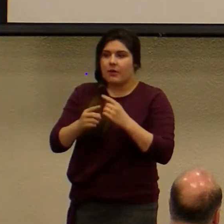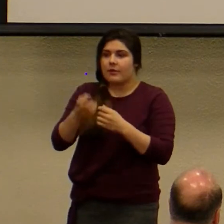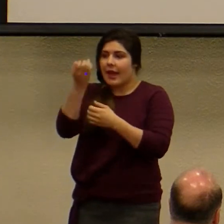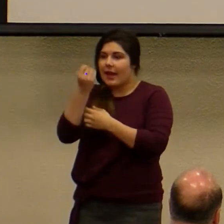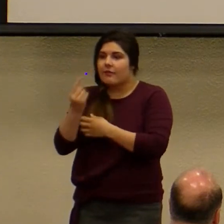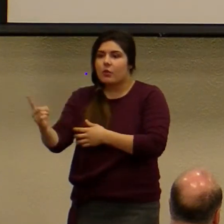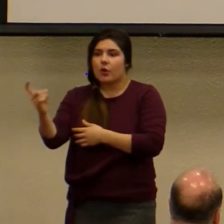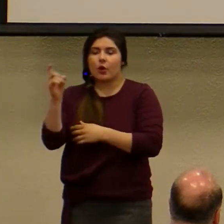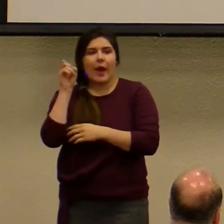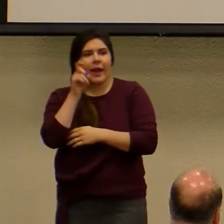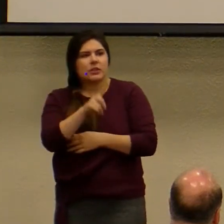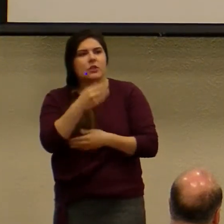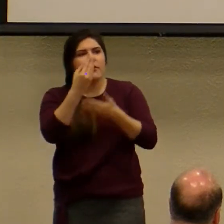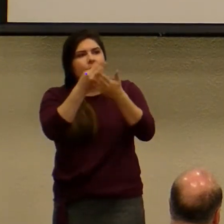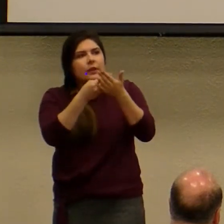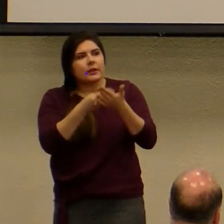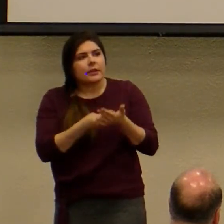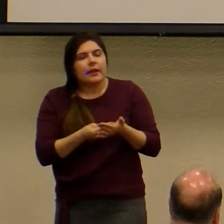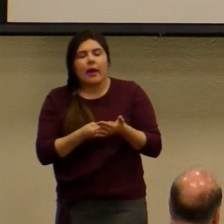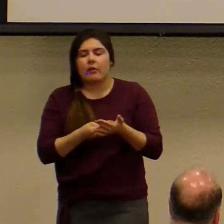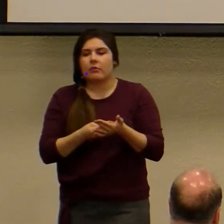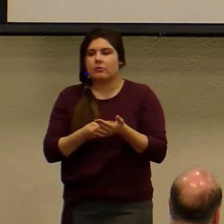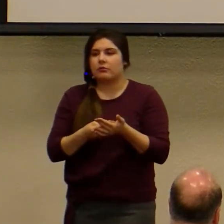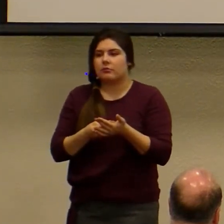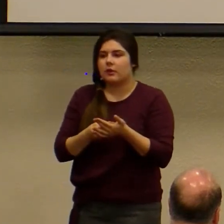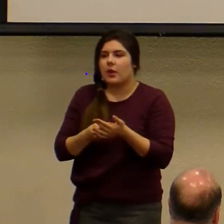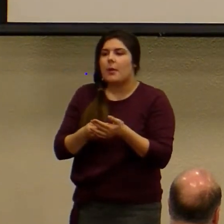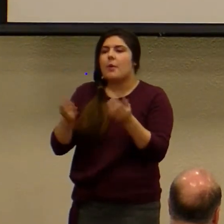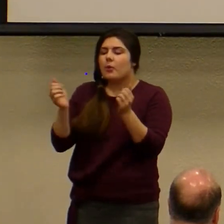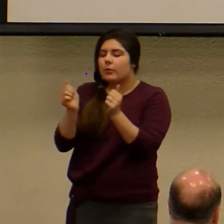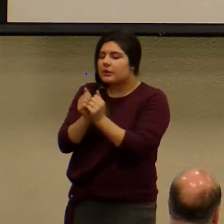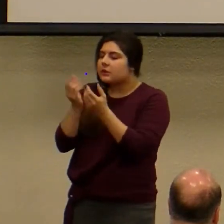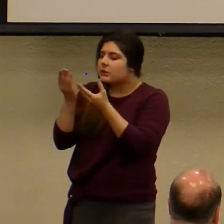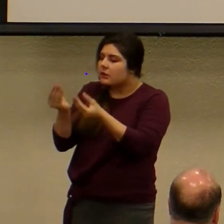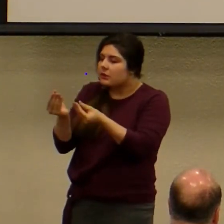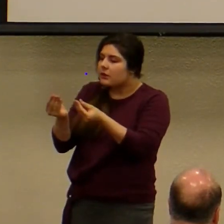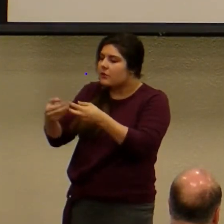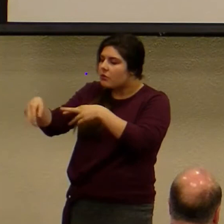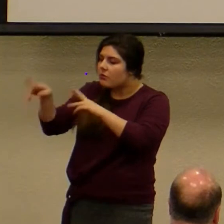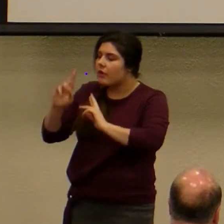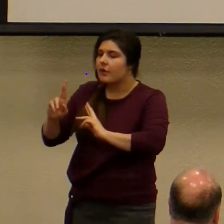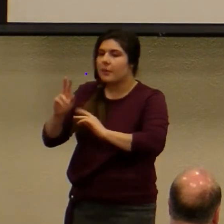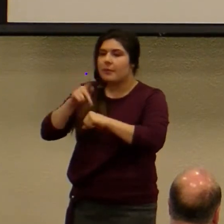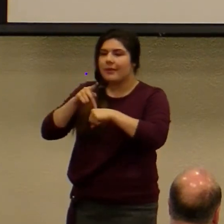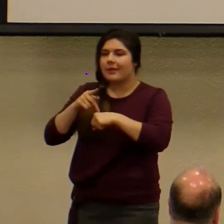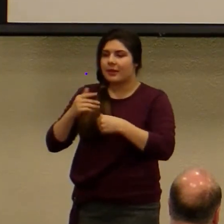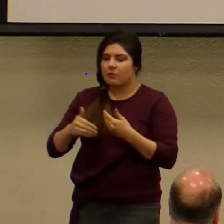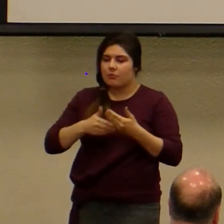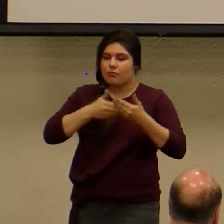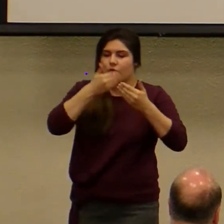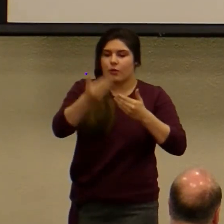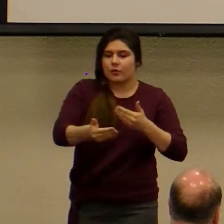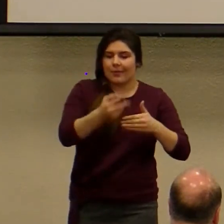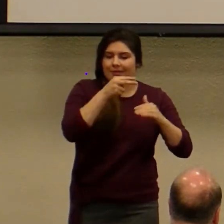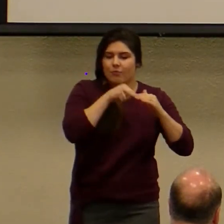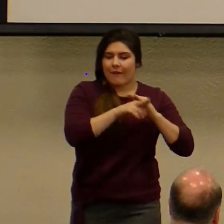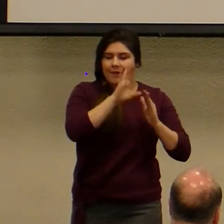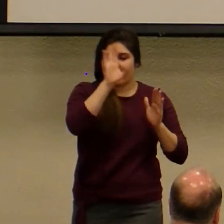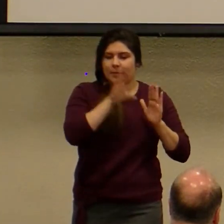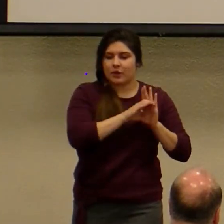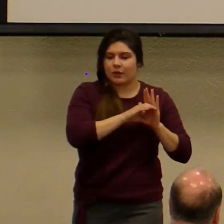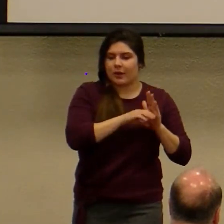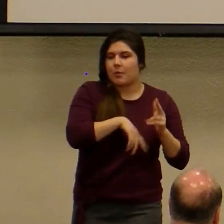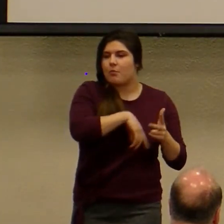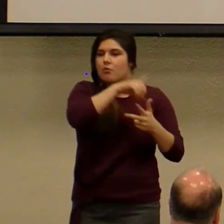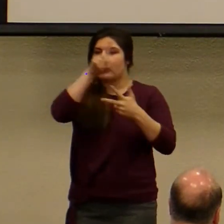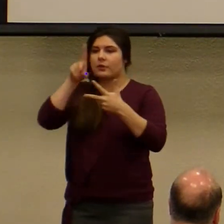hope that is within you, yet with gentleness and reverence. Peter moves from this prophetic picture in the past to point